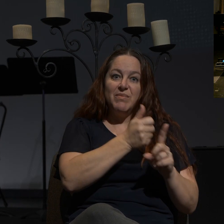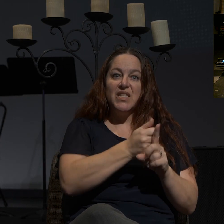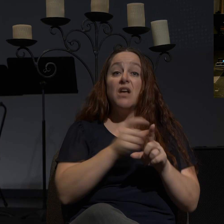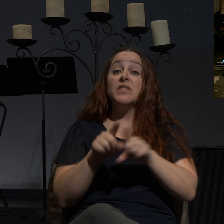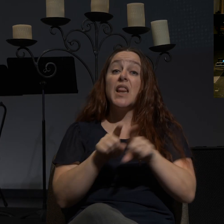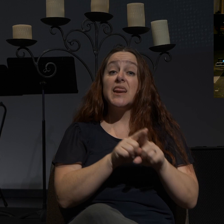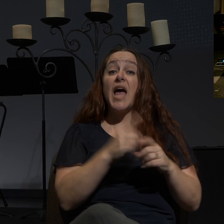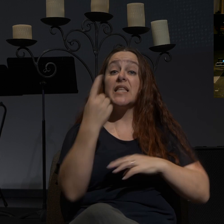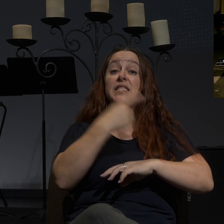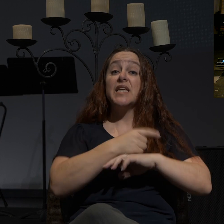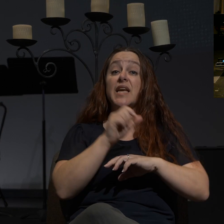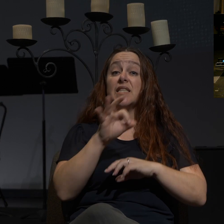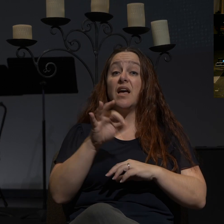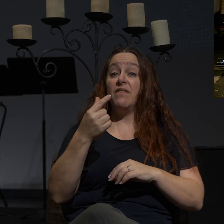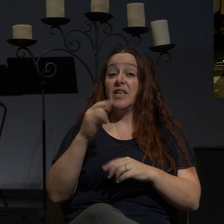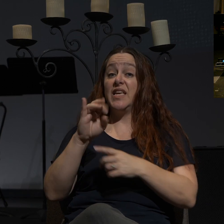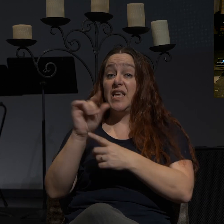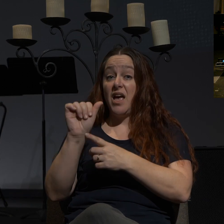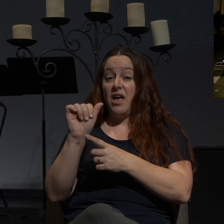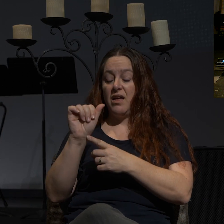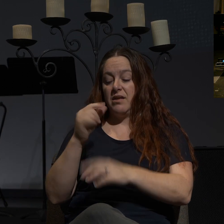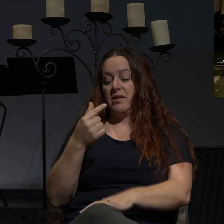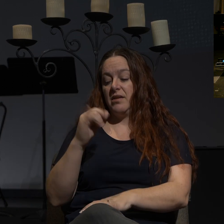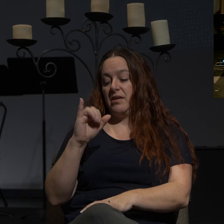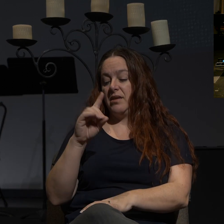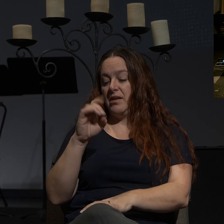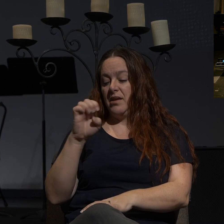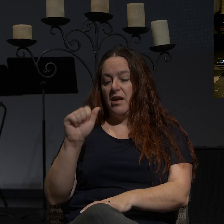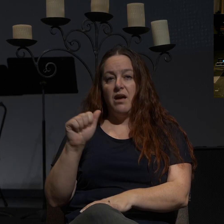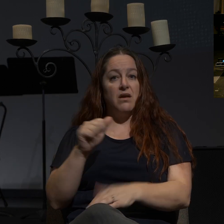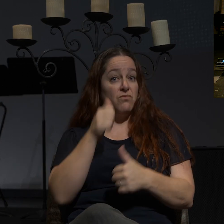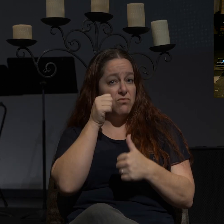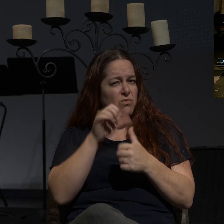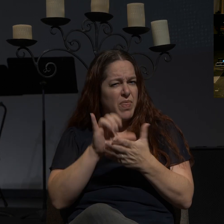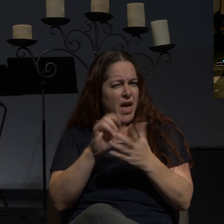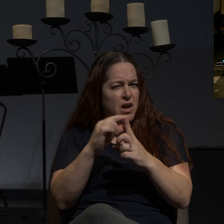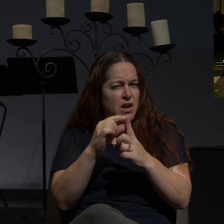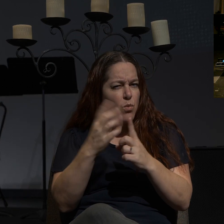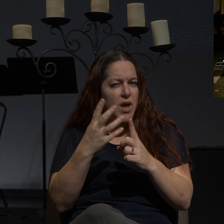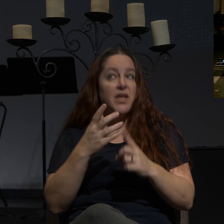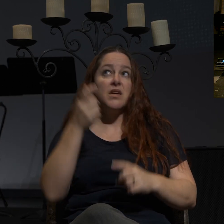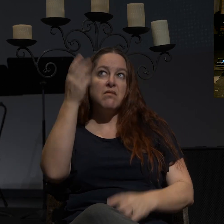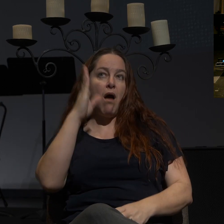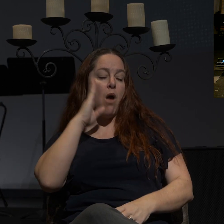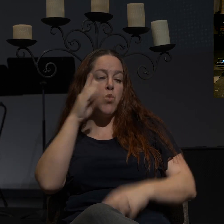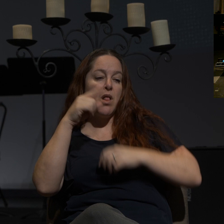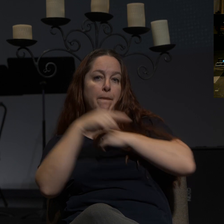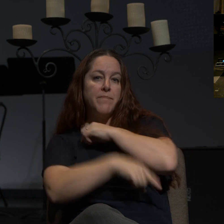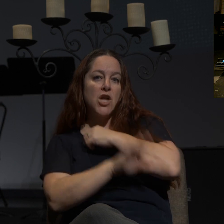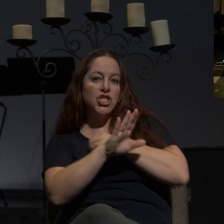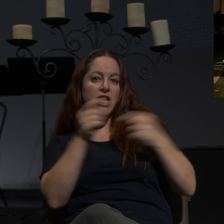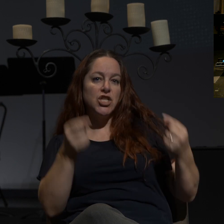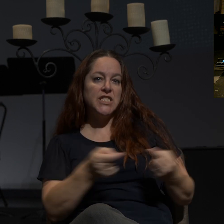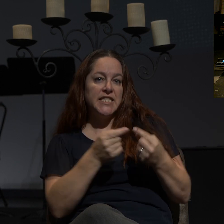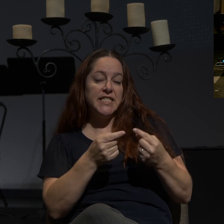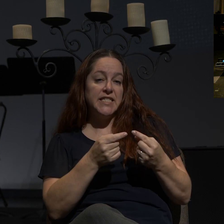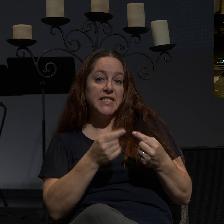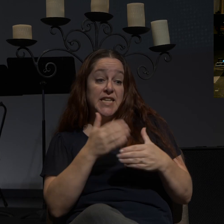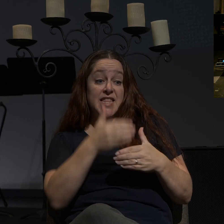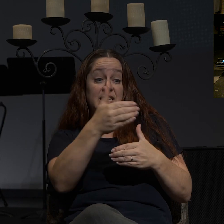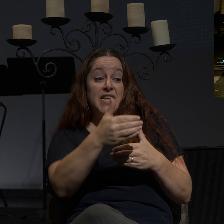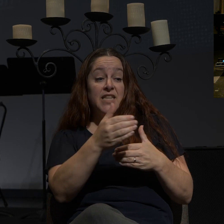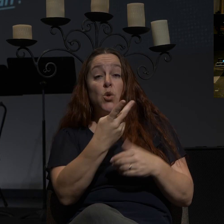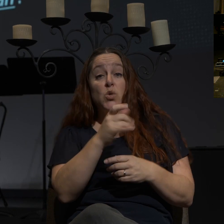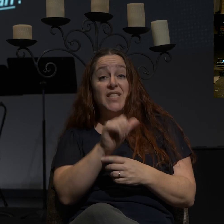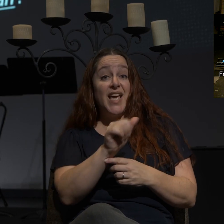That's another reference. What's Gibeah? He will remember their iniquity. He will punish their sins. One chapter later in Hosea